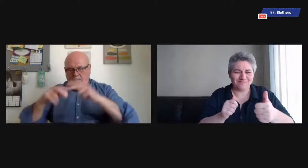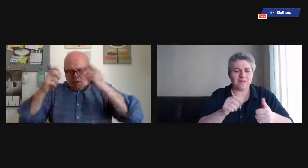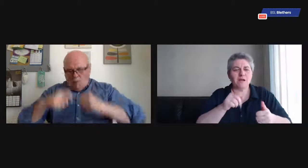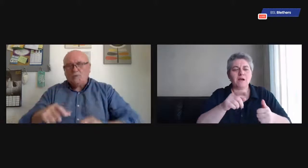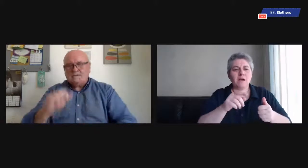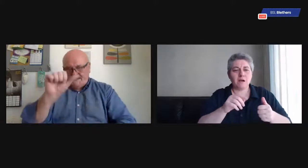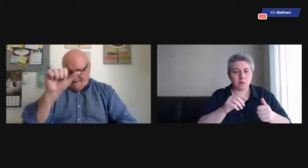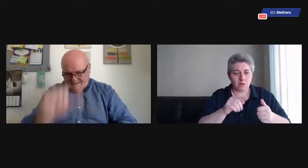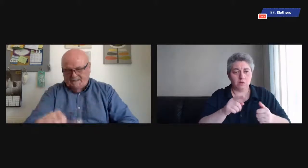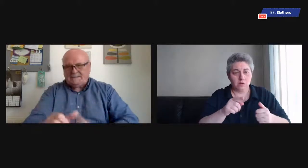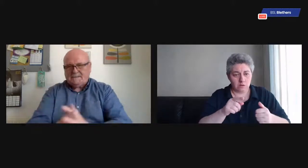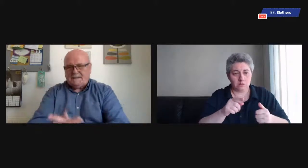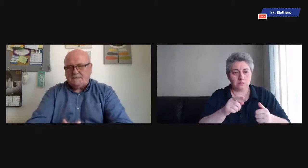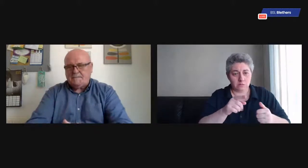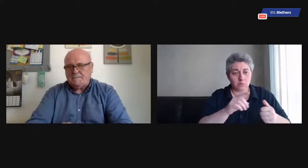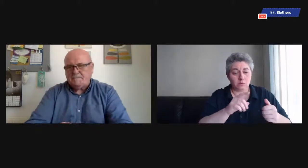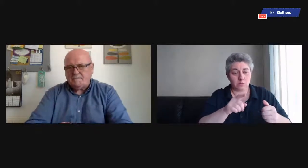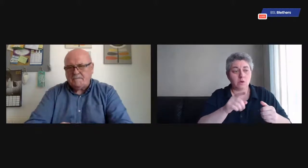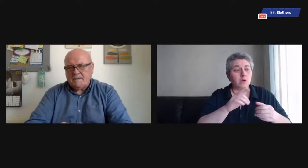Okay.